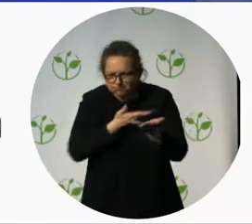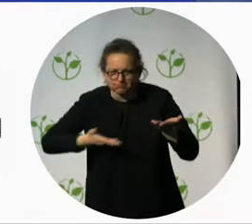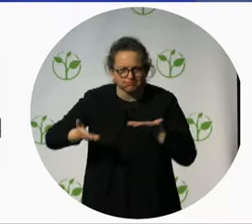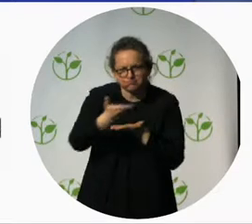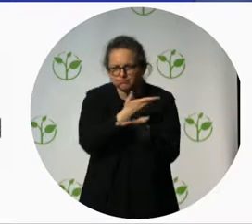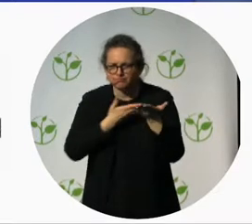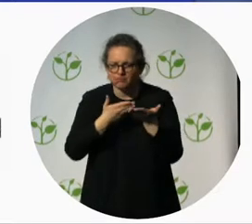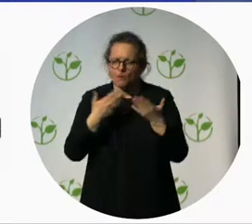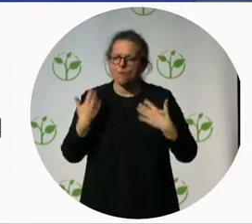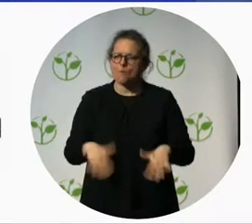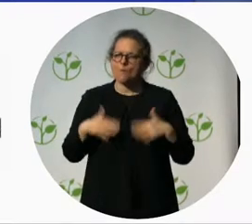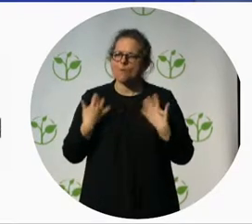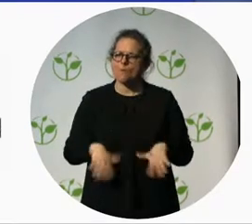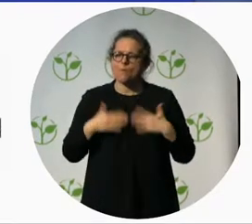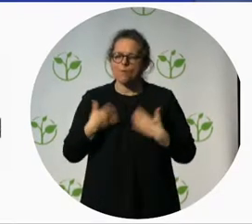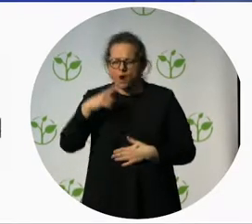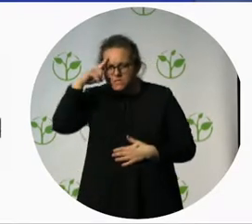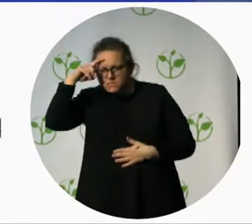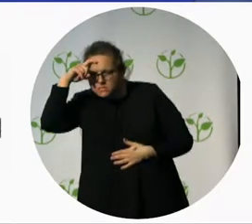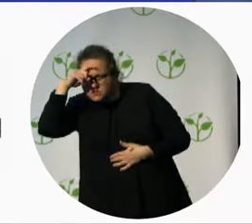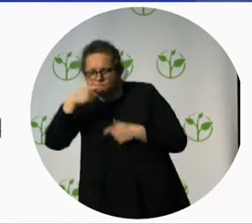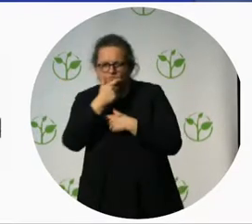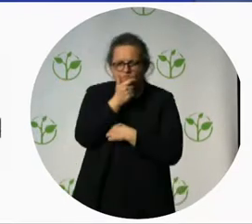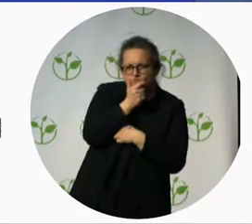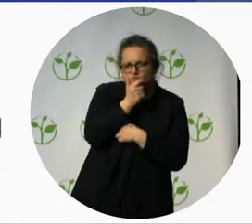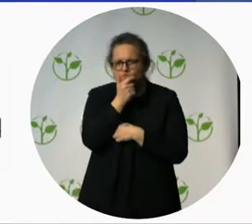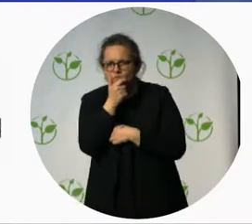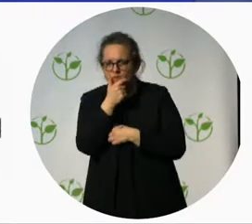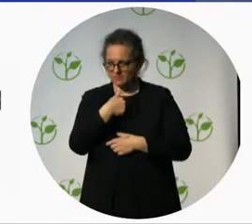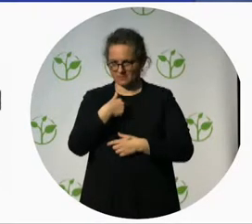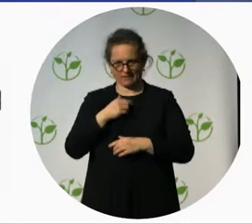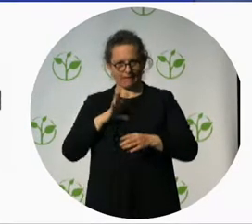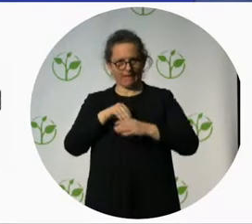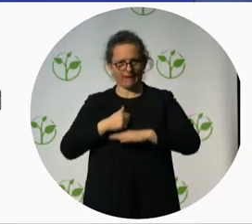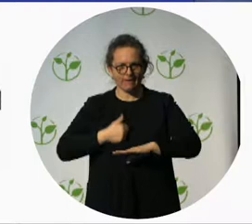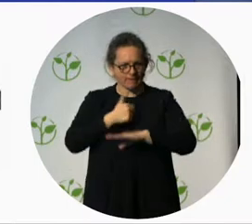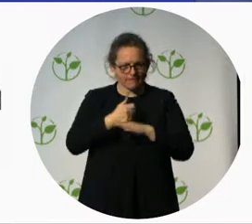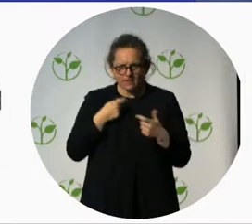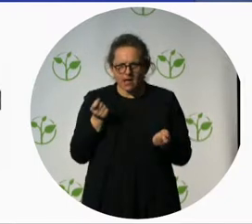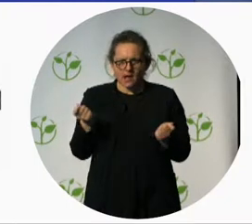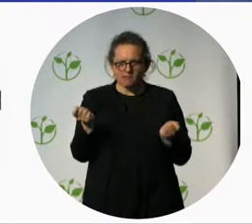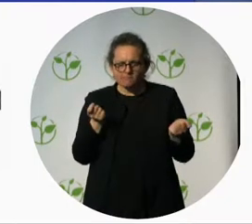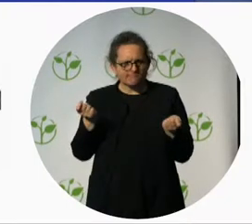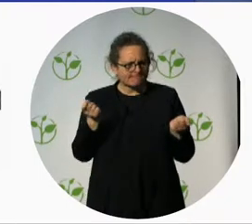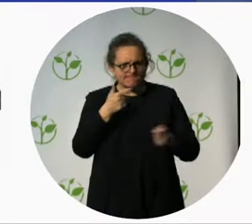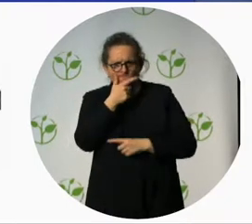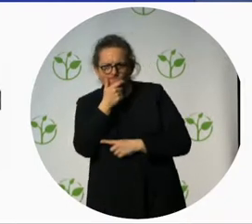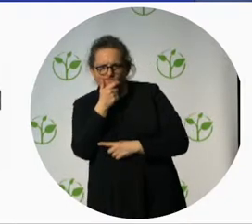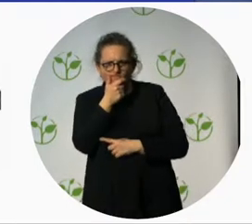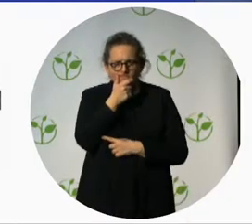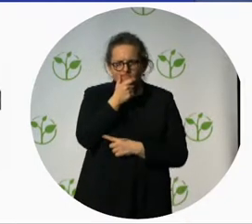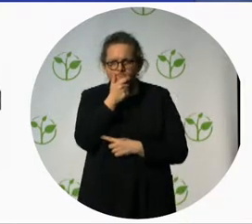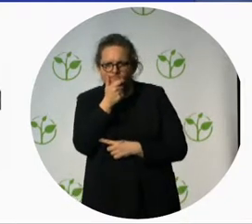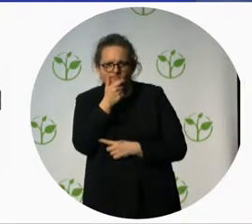can tell you a personal anecdote that I was asked to chair this group And my people in my embassy, Ecuador normally has smaller